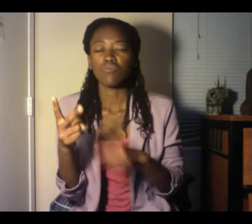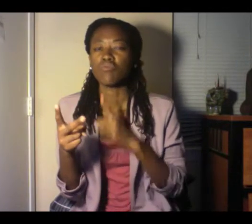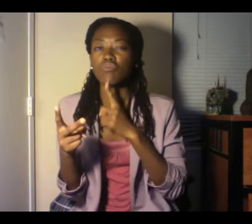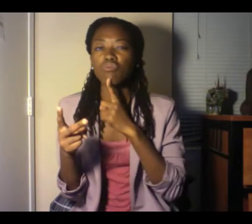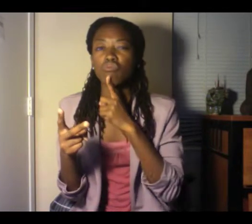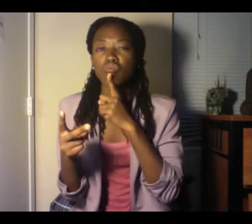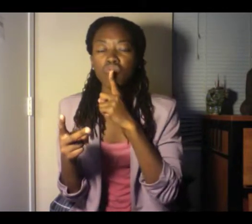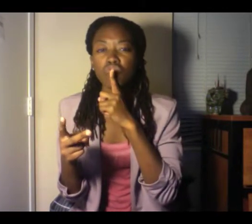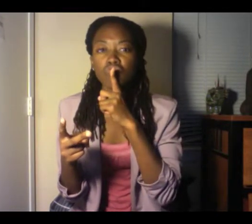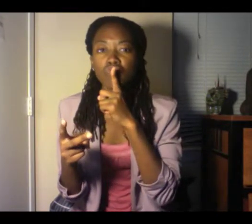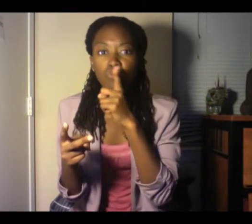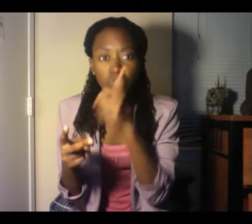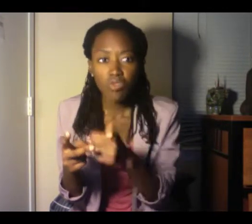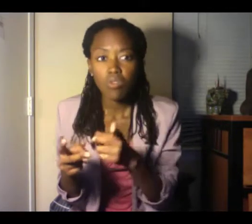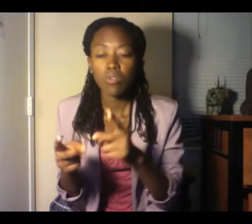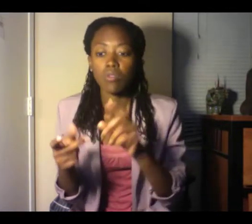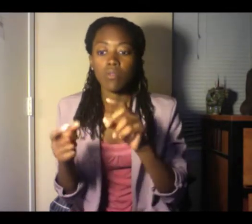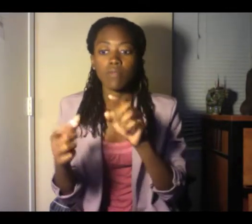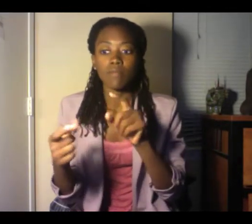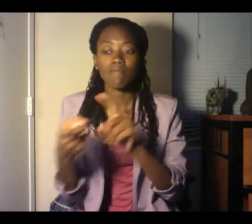occur when mutual needs for intimacy are met.